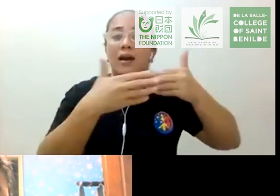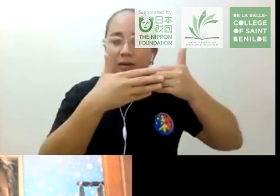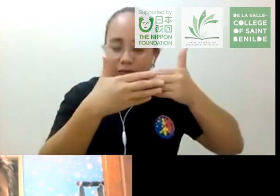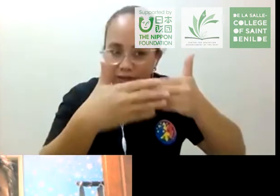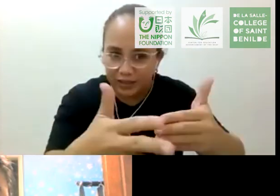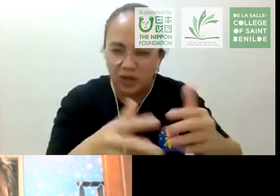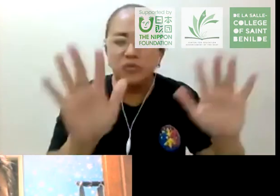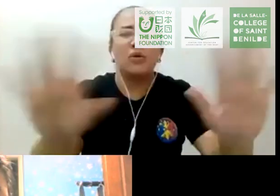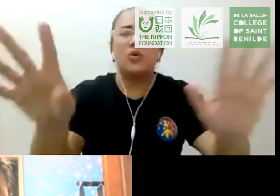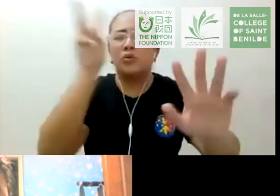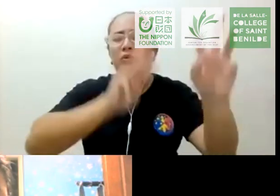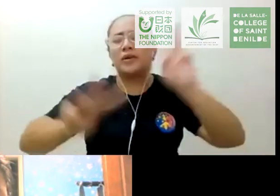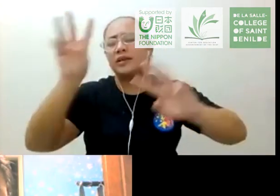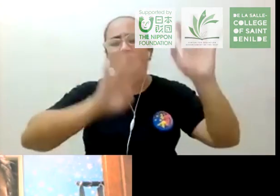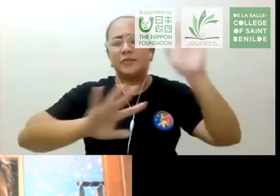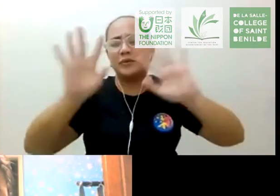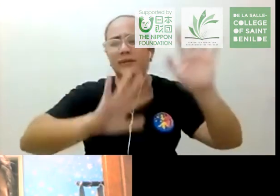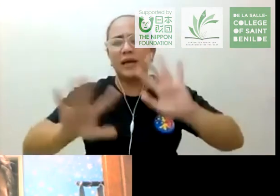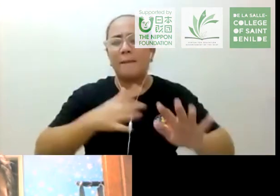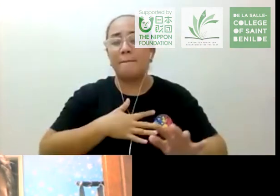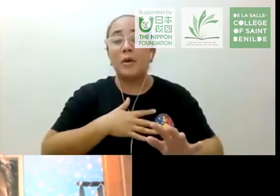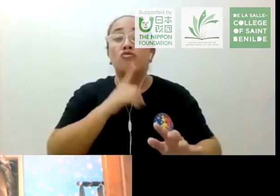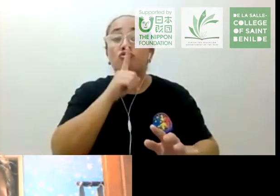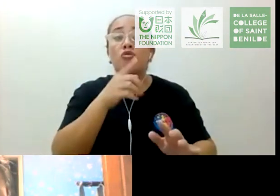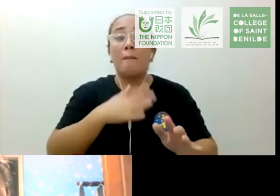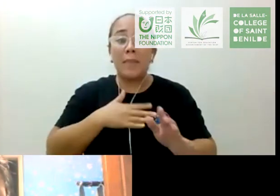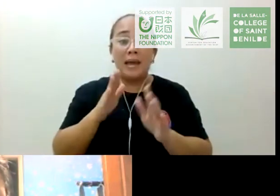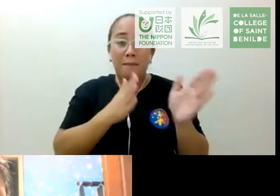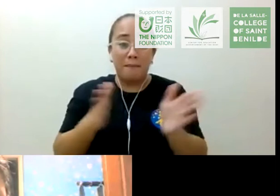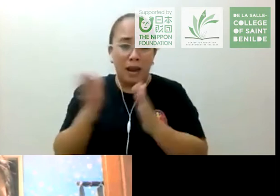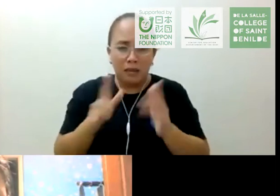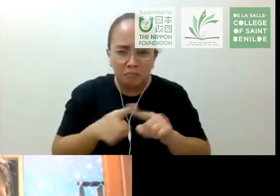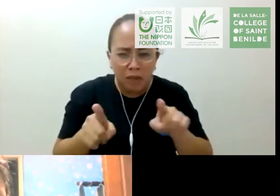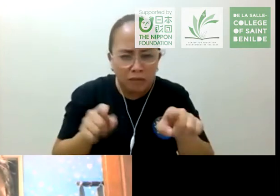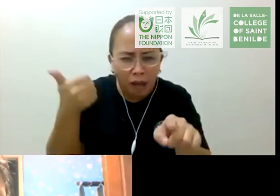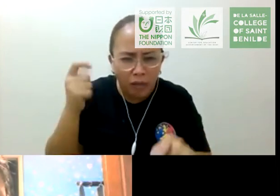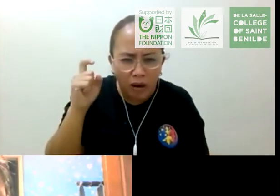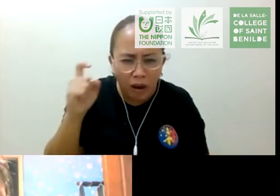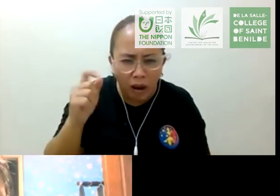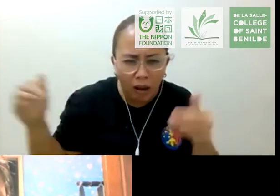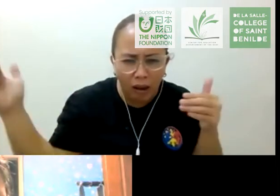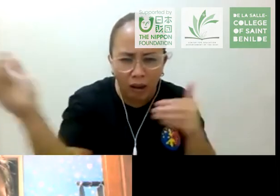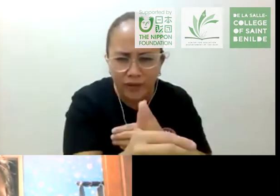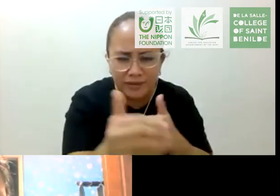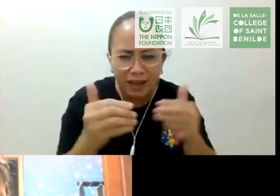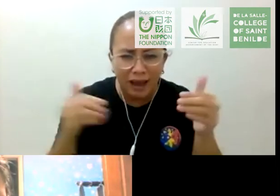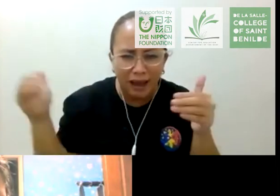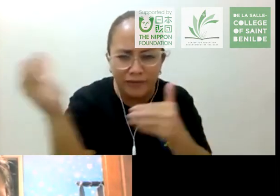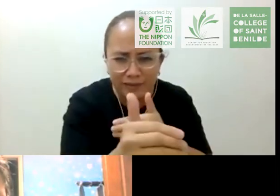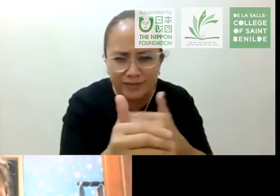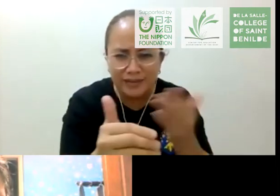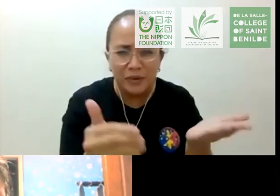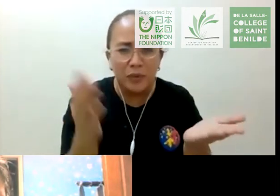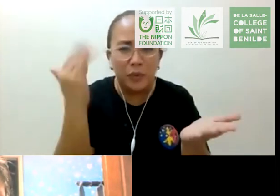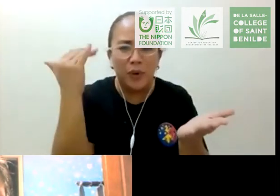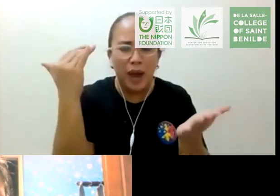Don't worry. That was my original plan, but some groups are a little bit ahead. of other groups because you